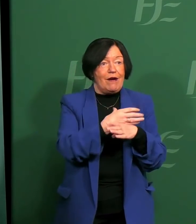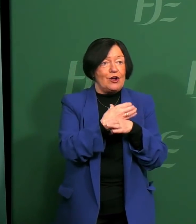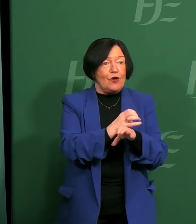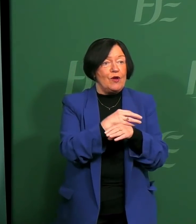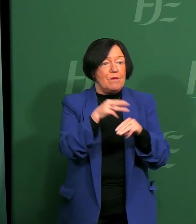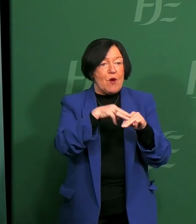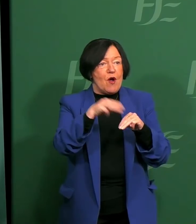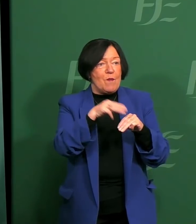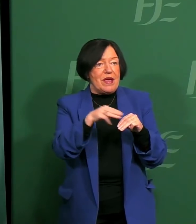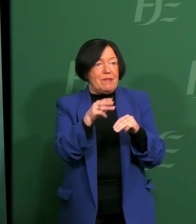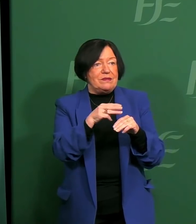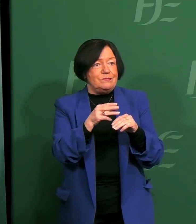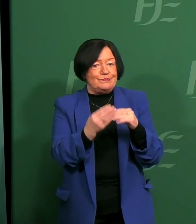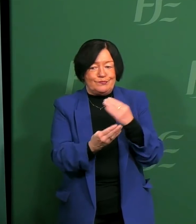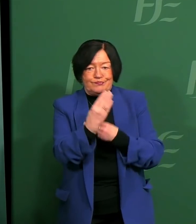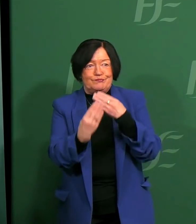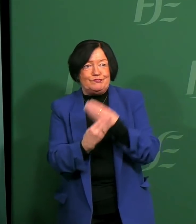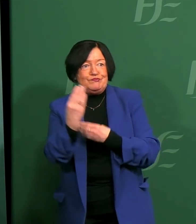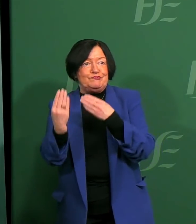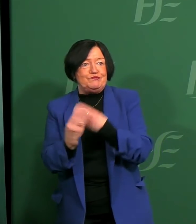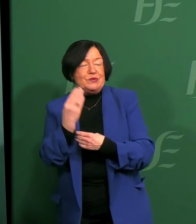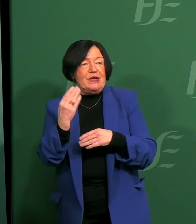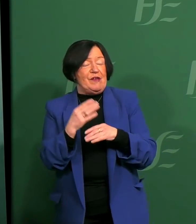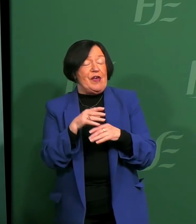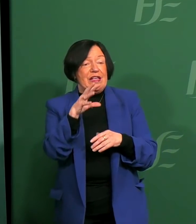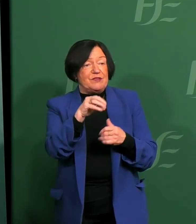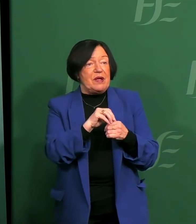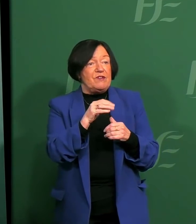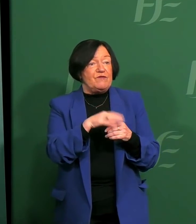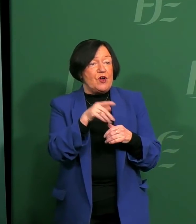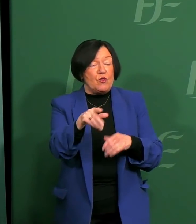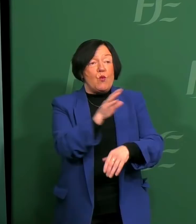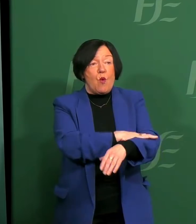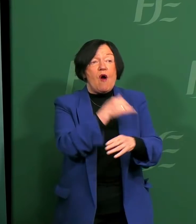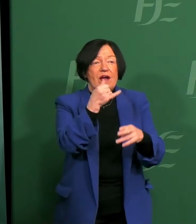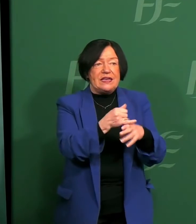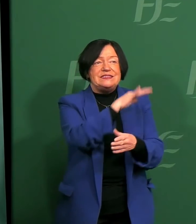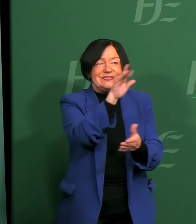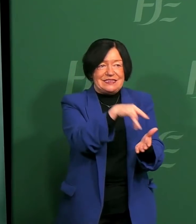more people coming forward, particularly for walk-in centres.